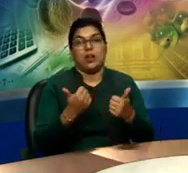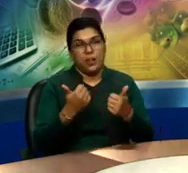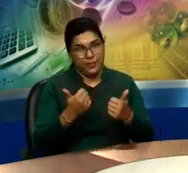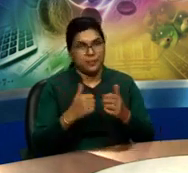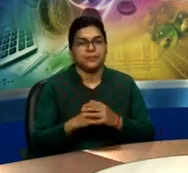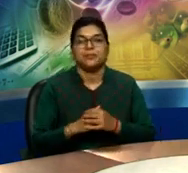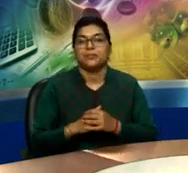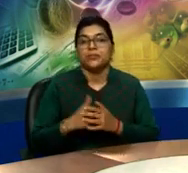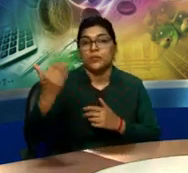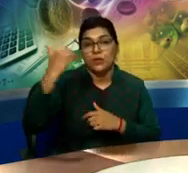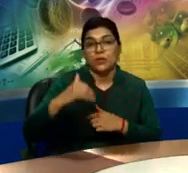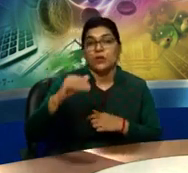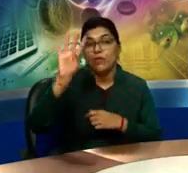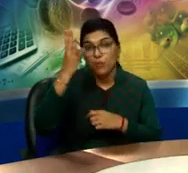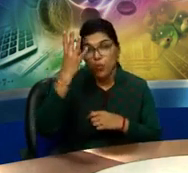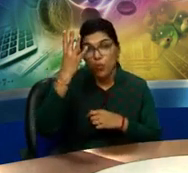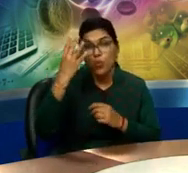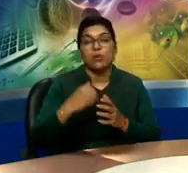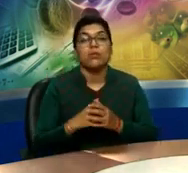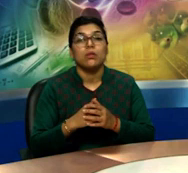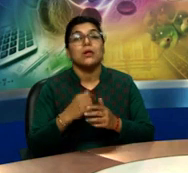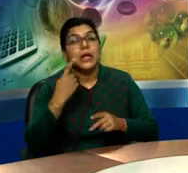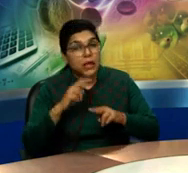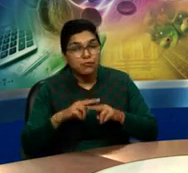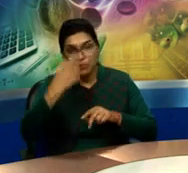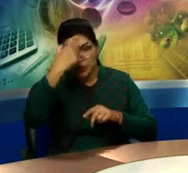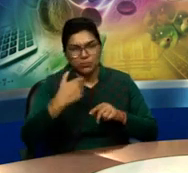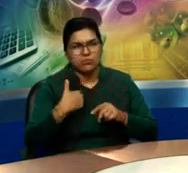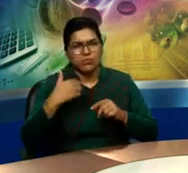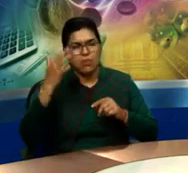serious mishaps. The fourth point explains that